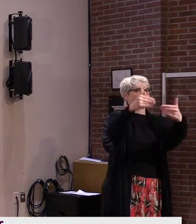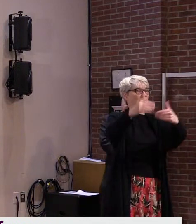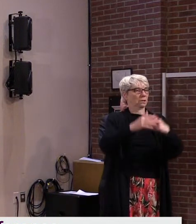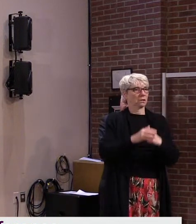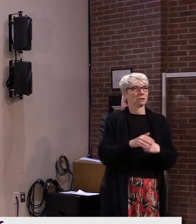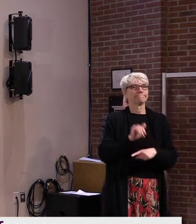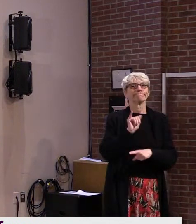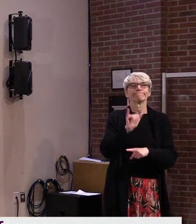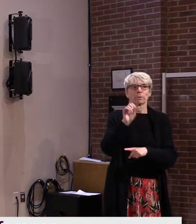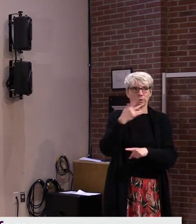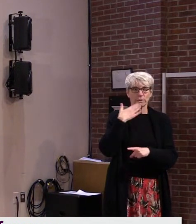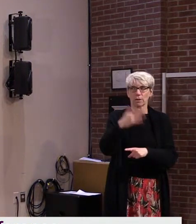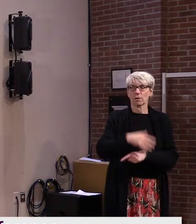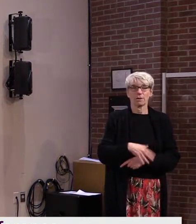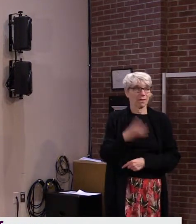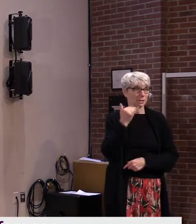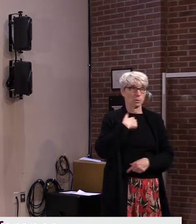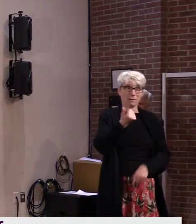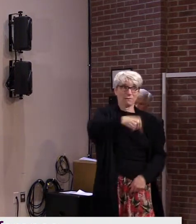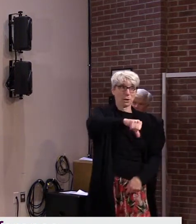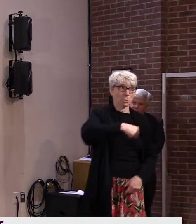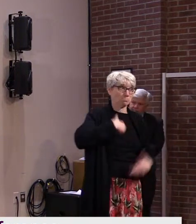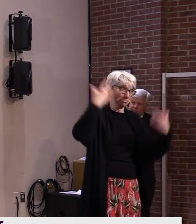Okay, thank you. That's why I vetoed it.